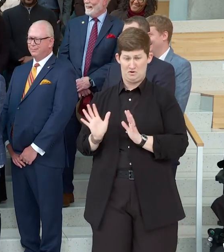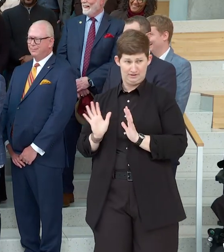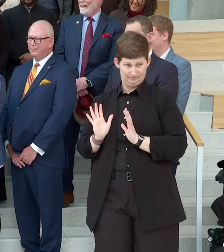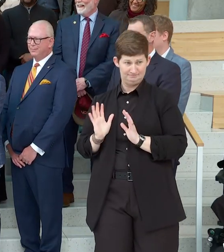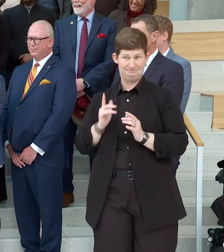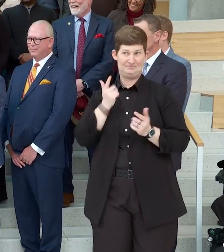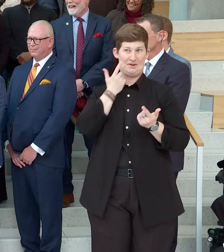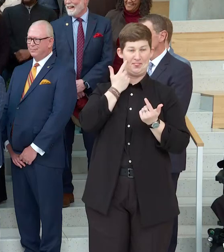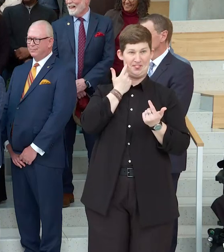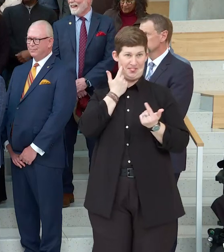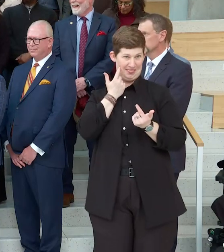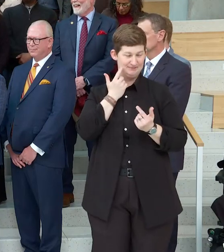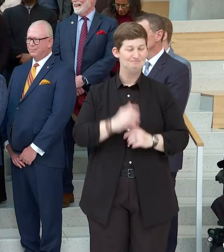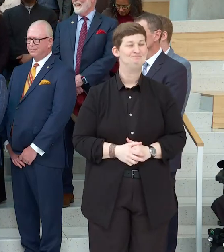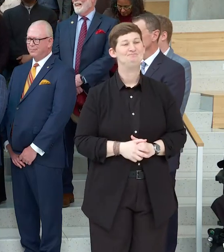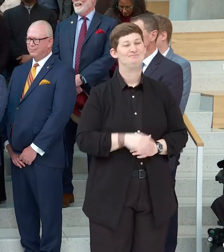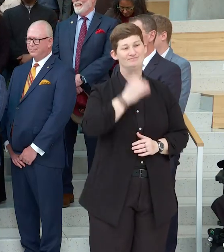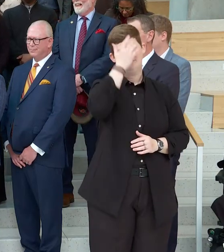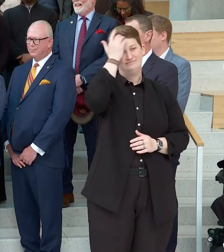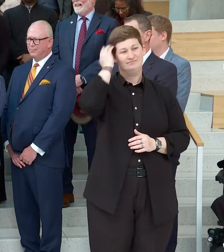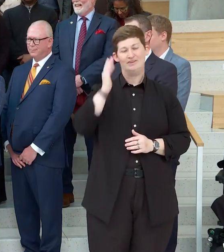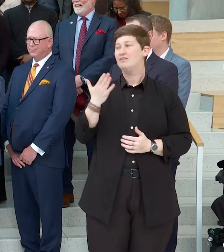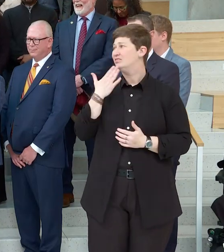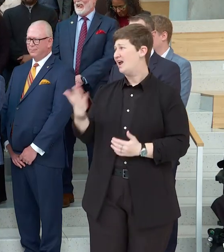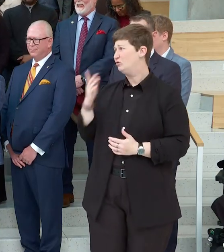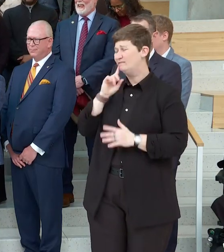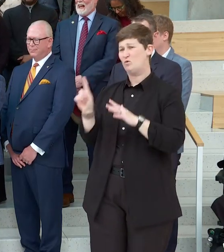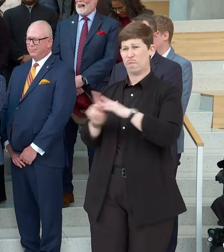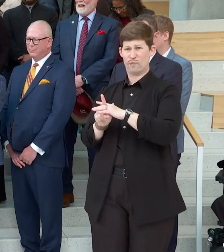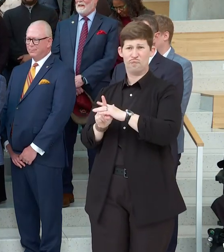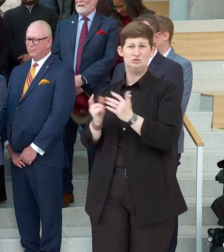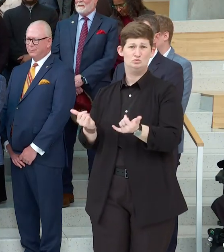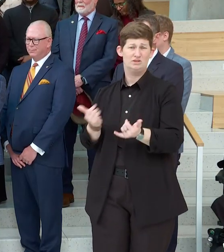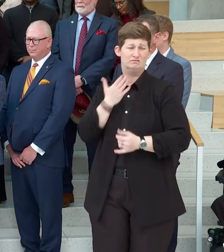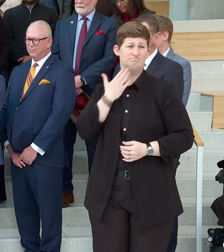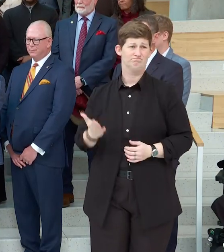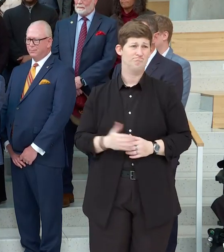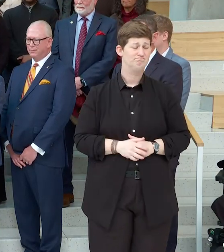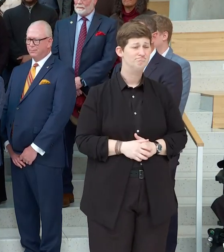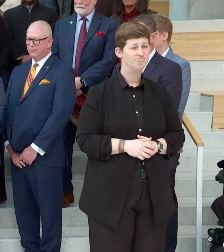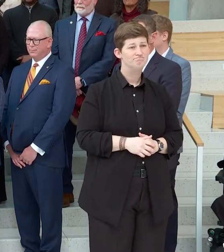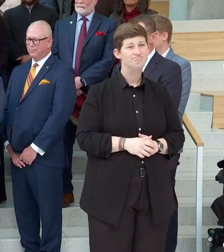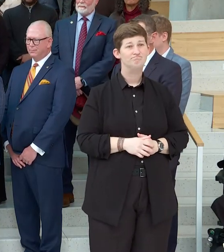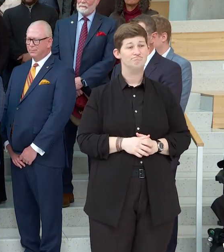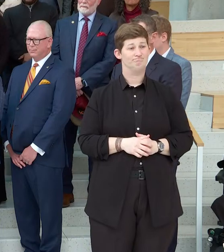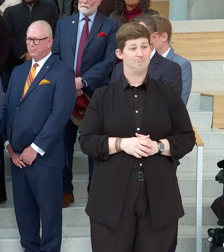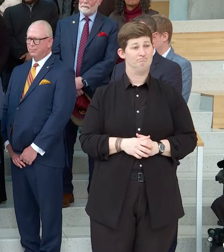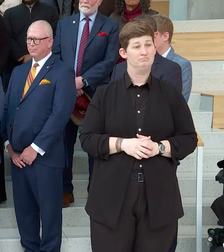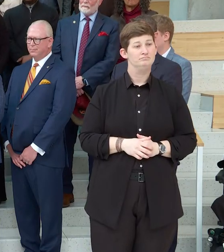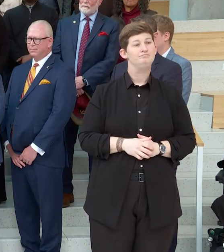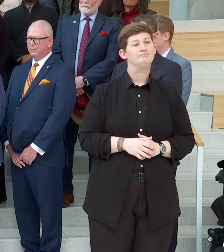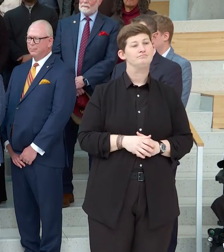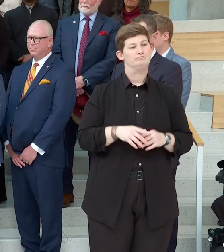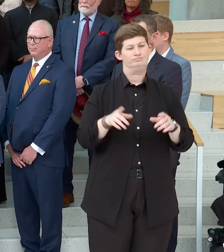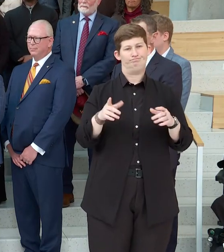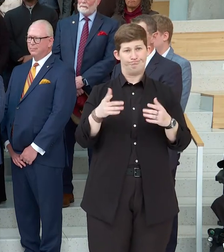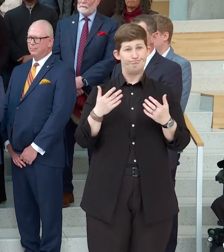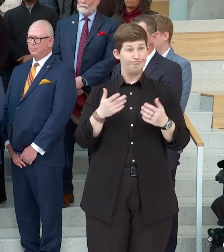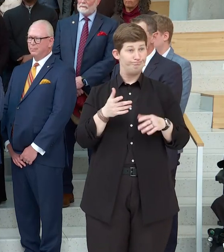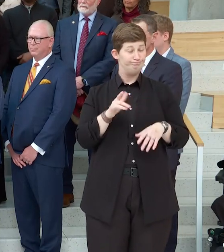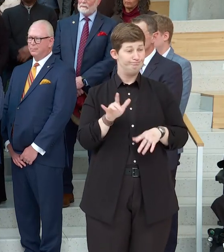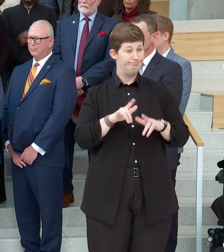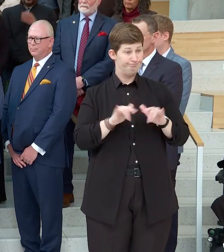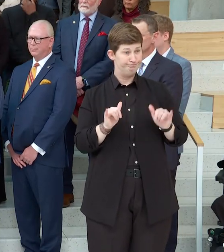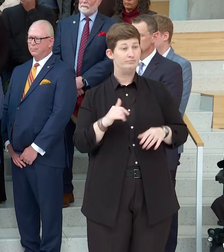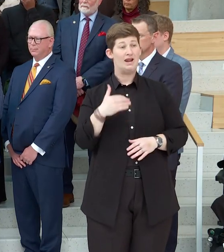And I'm really pleased that you all are here with me. And I'm also, we've also got with us here today the president